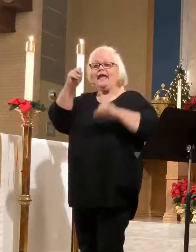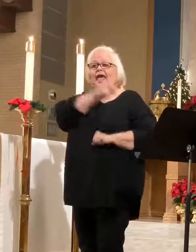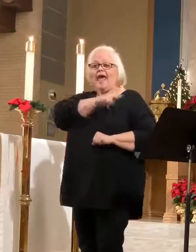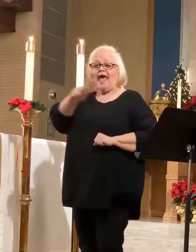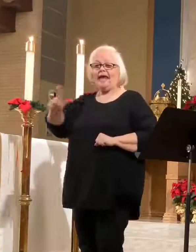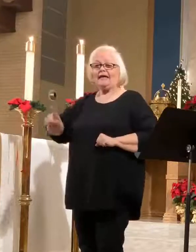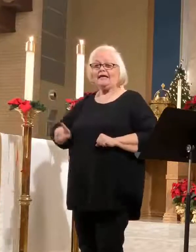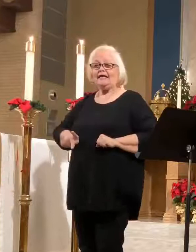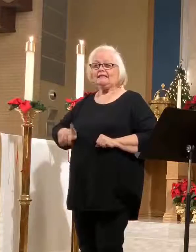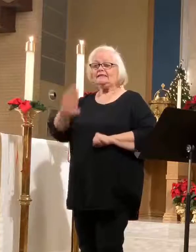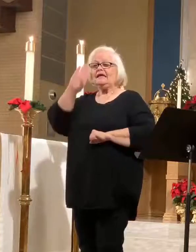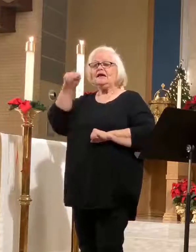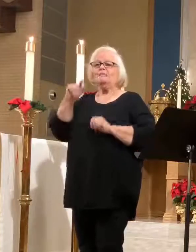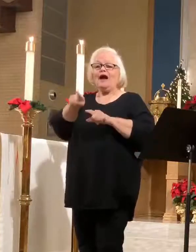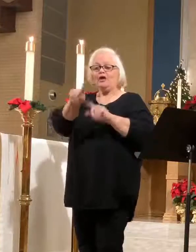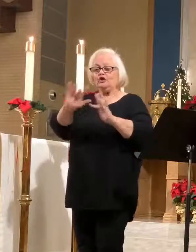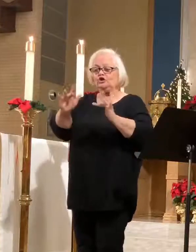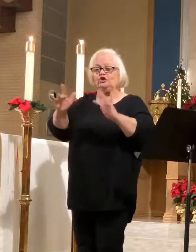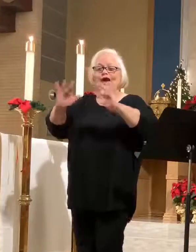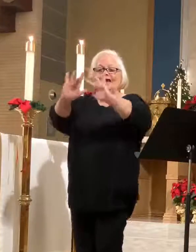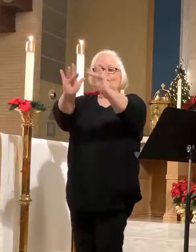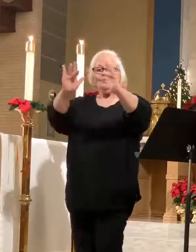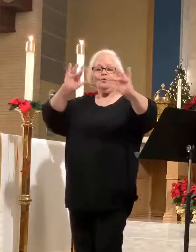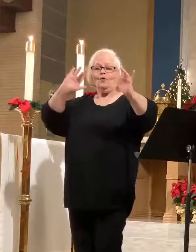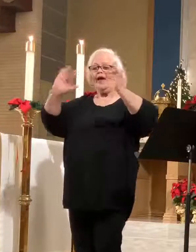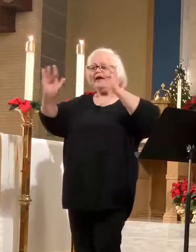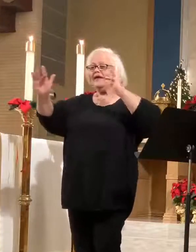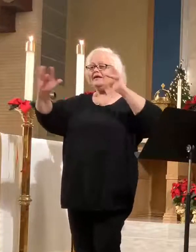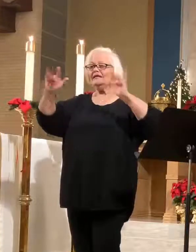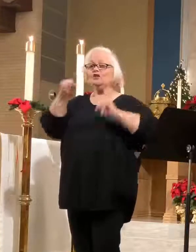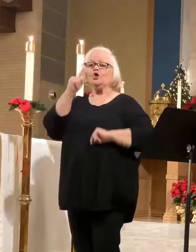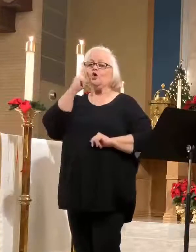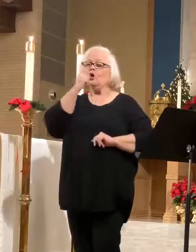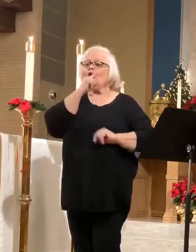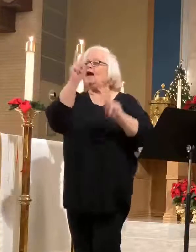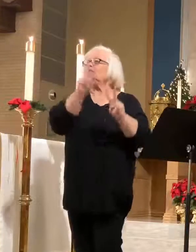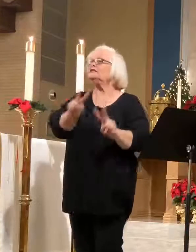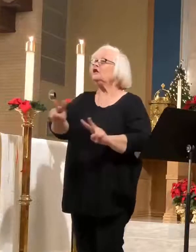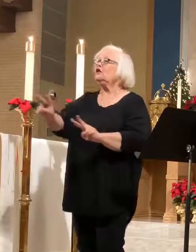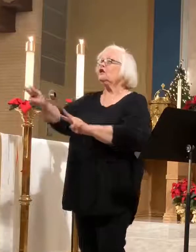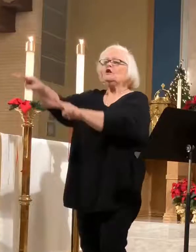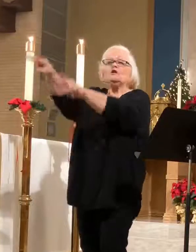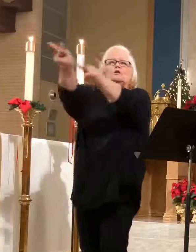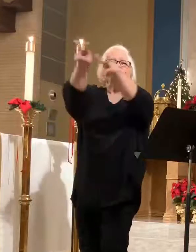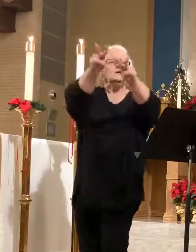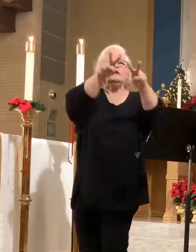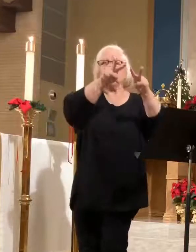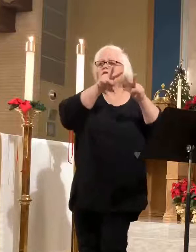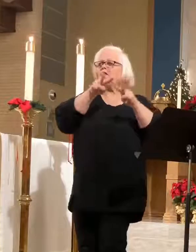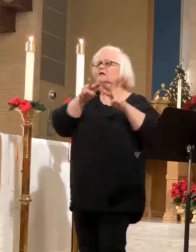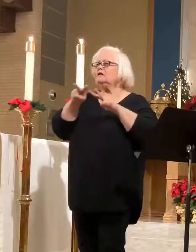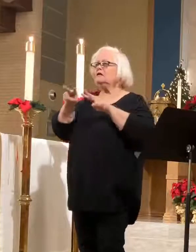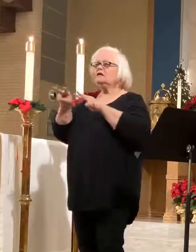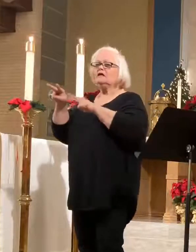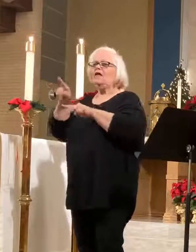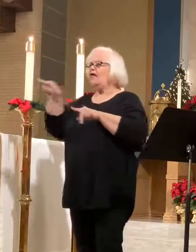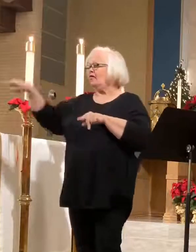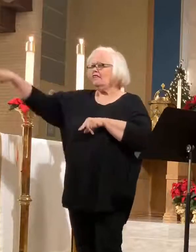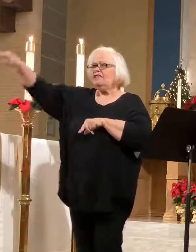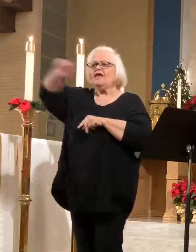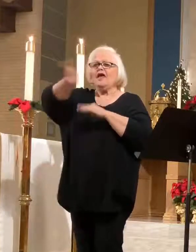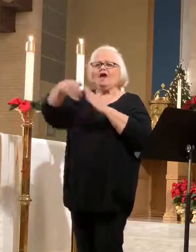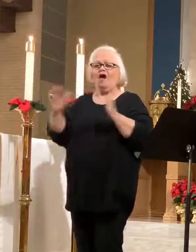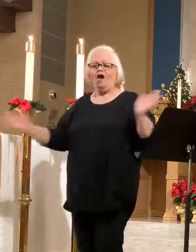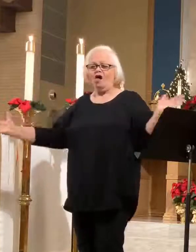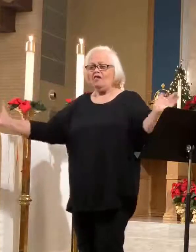by your shining radiance. Raise your eyes and look about. They all gather and come